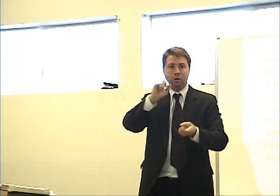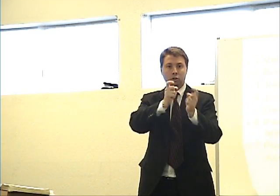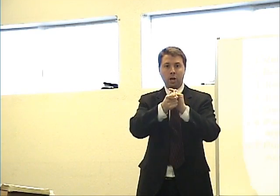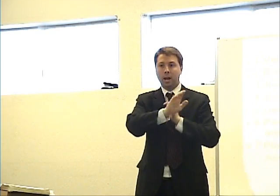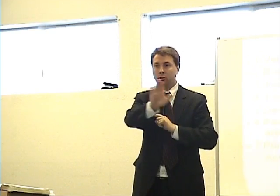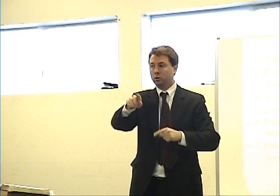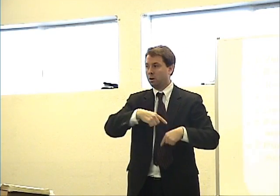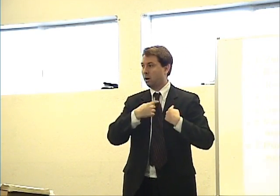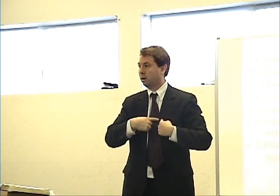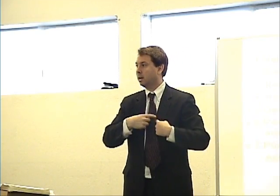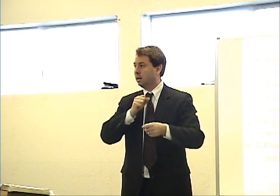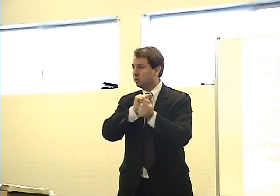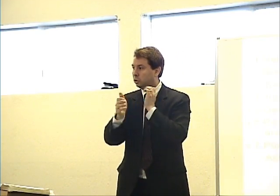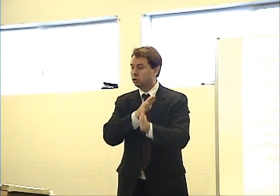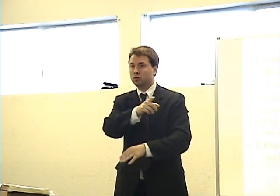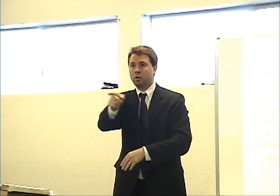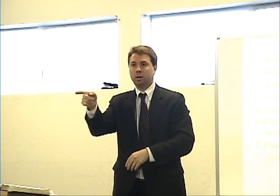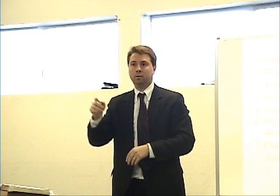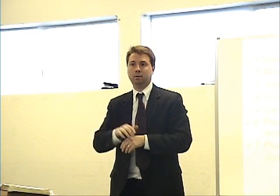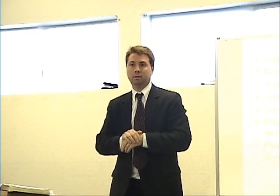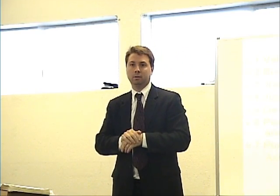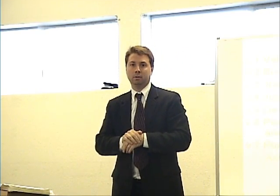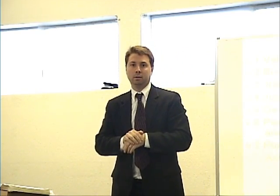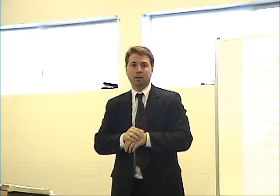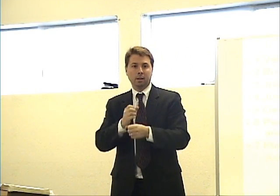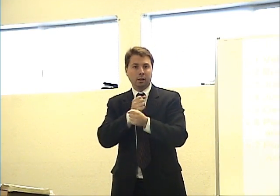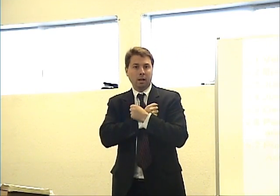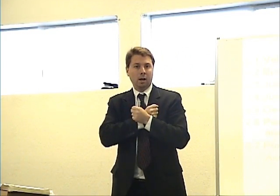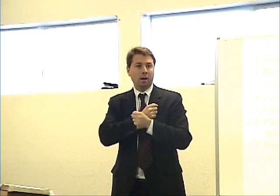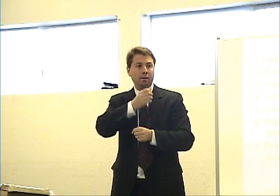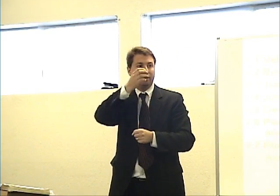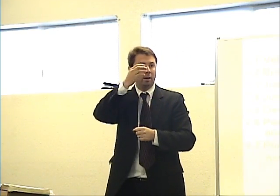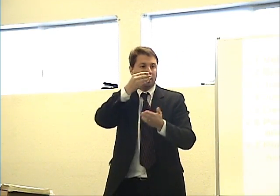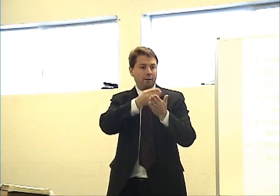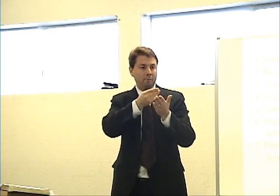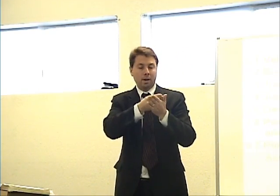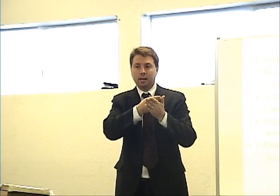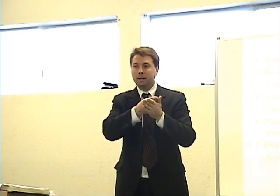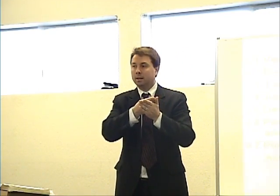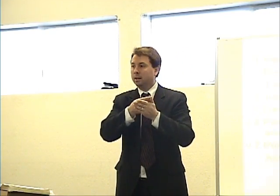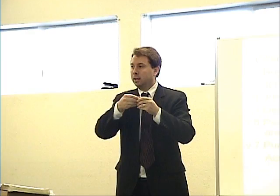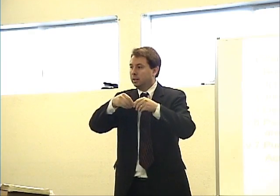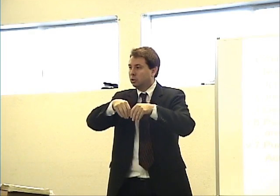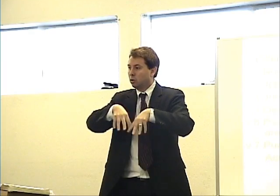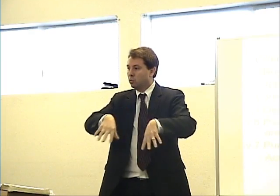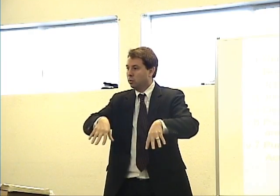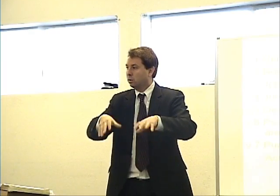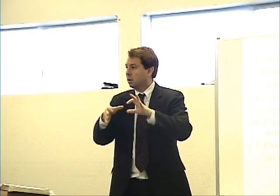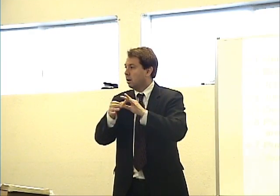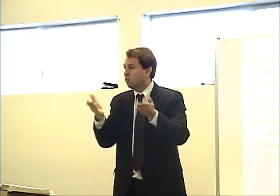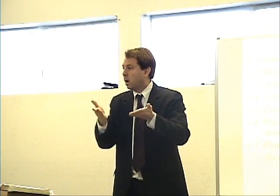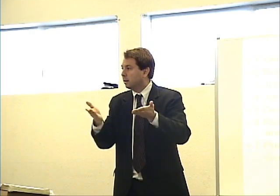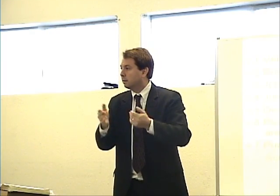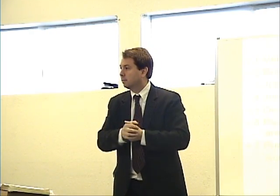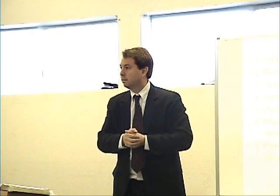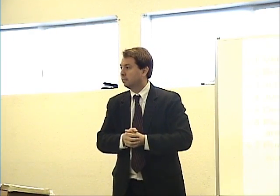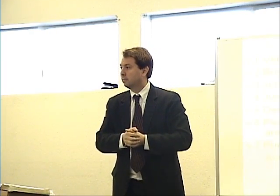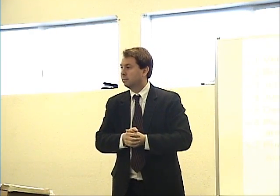will change your heart. It will destroy you. The love of money is the root of what?